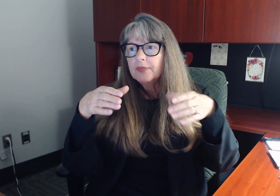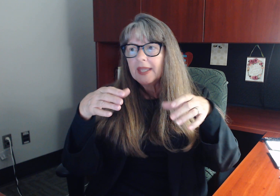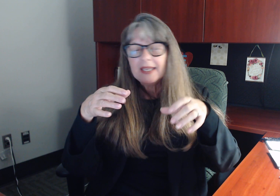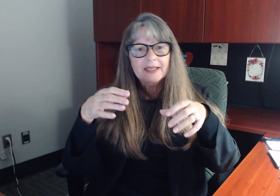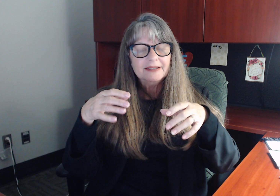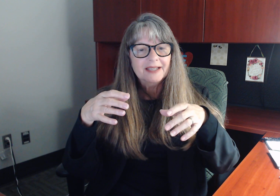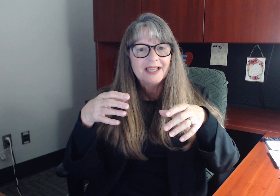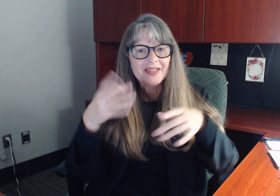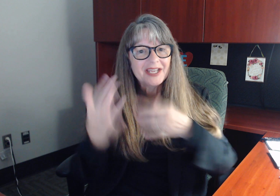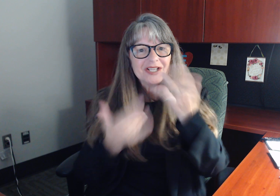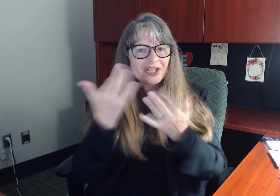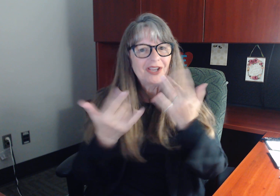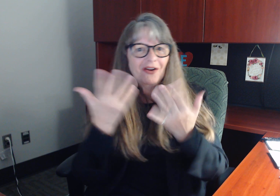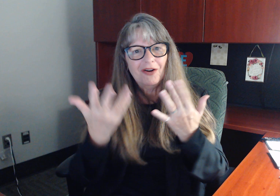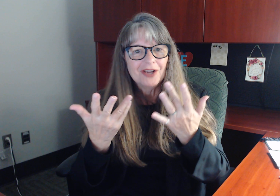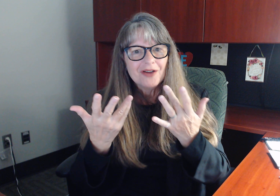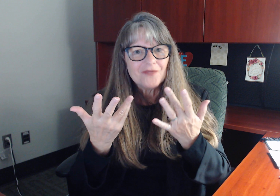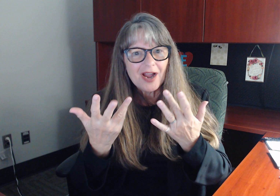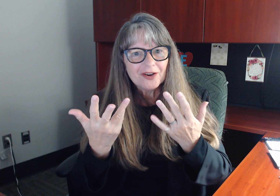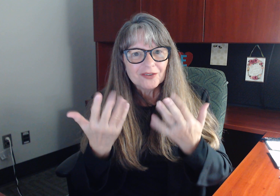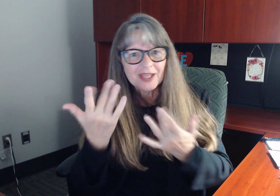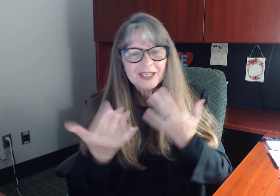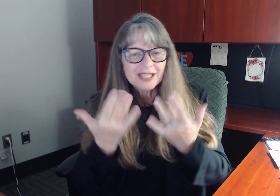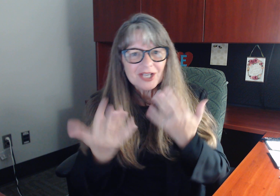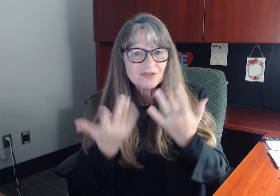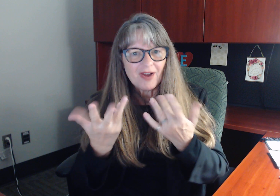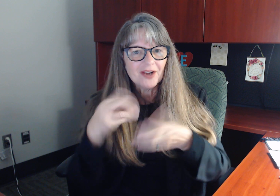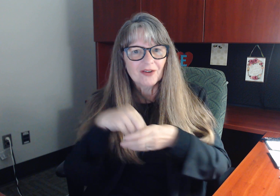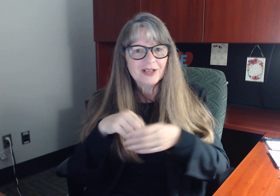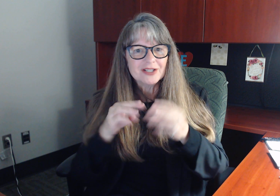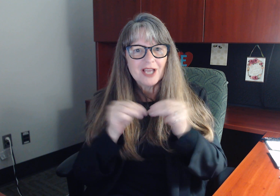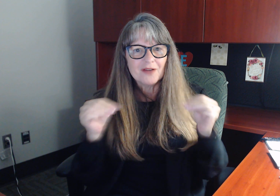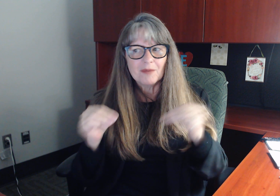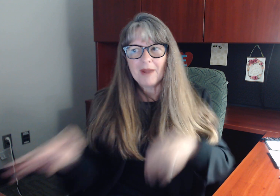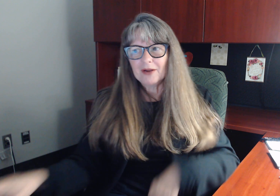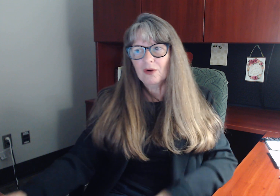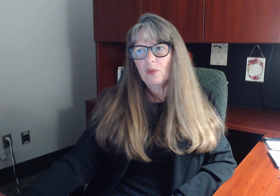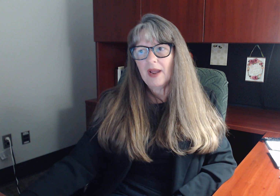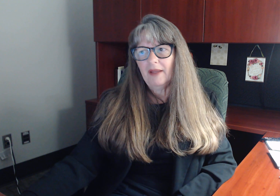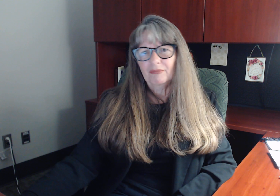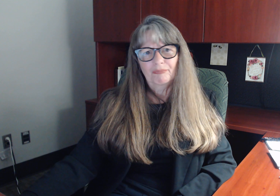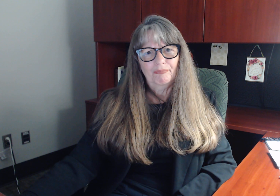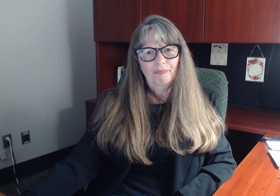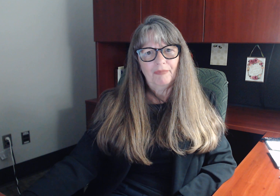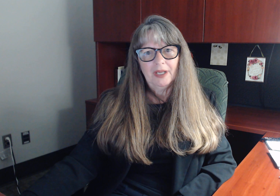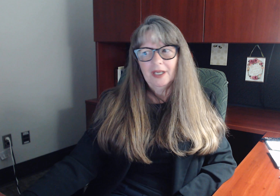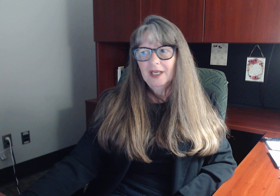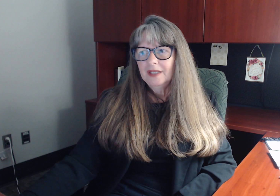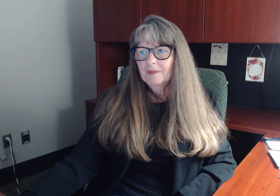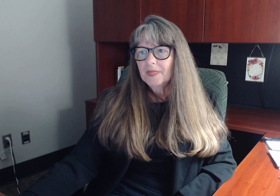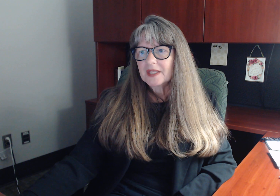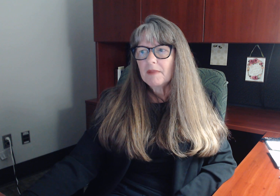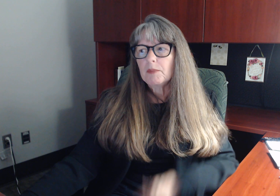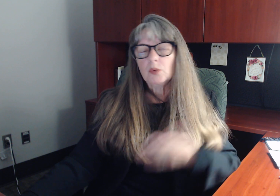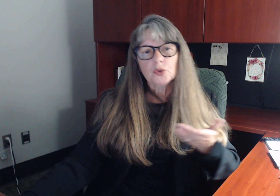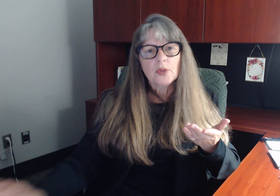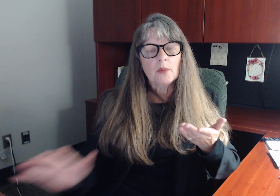can they can catch fire inside of a microwave. Some people will do that with